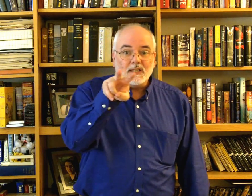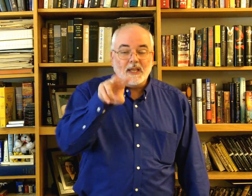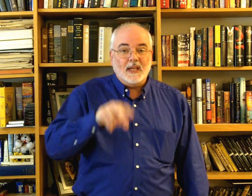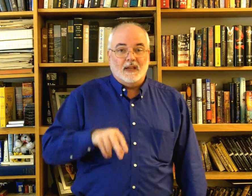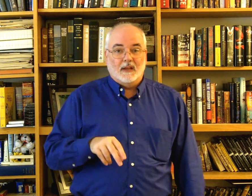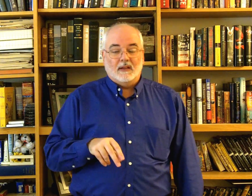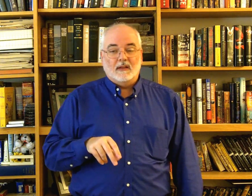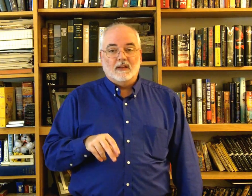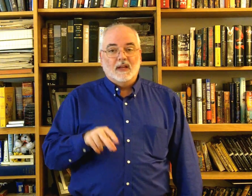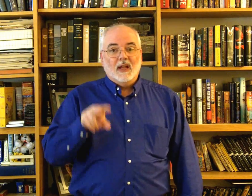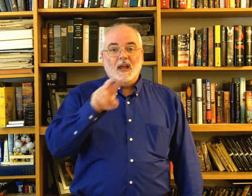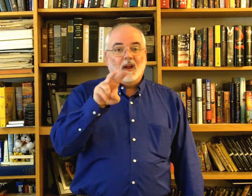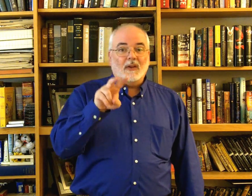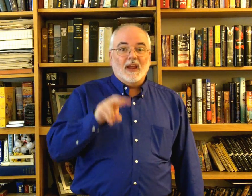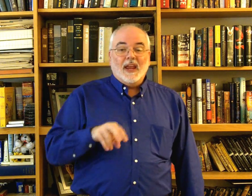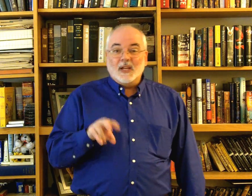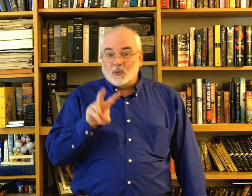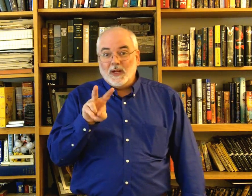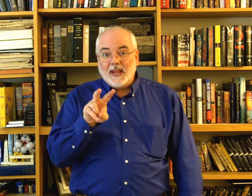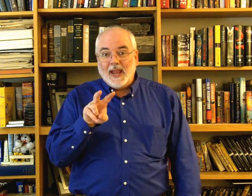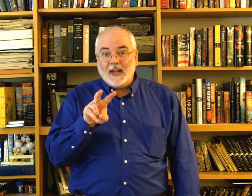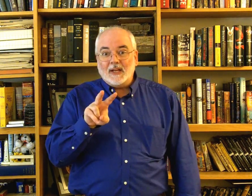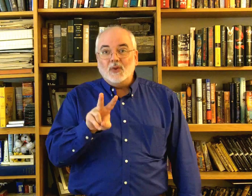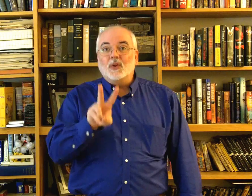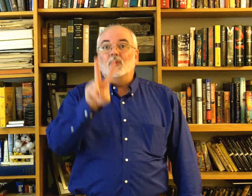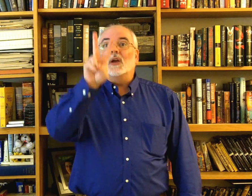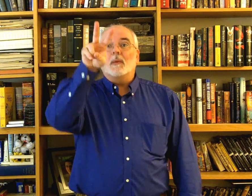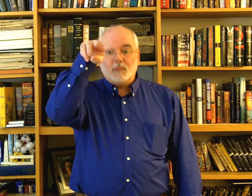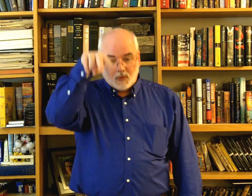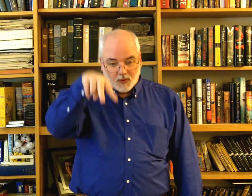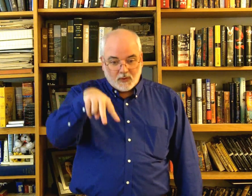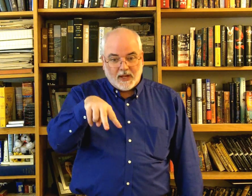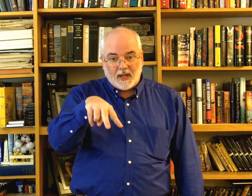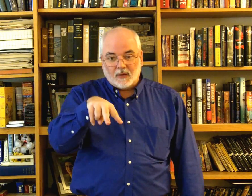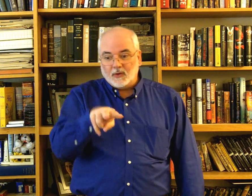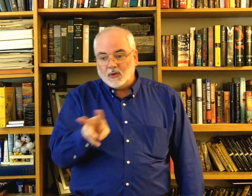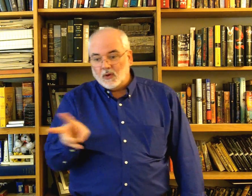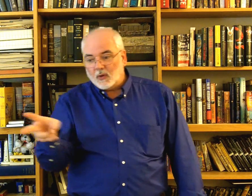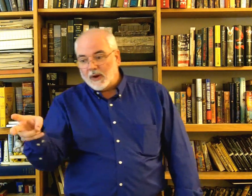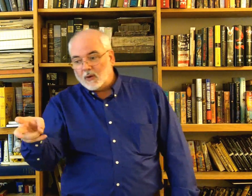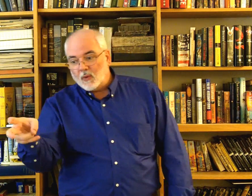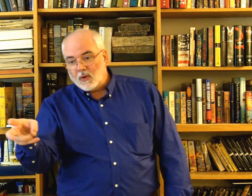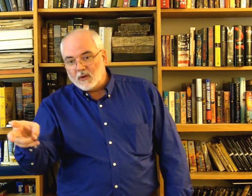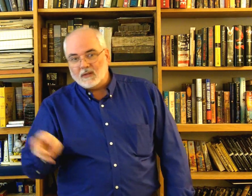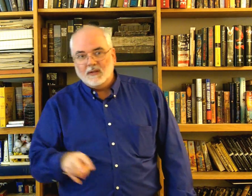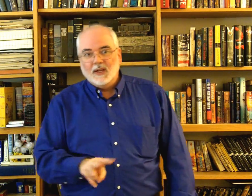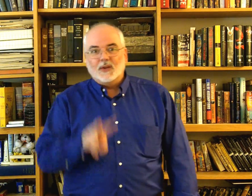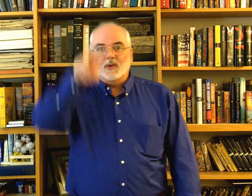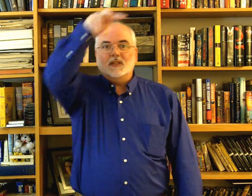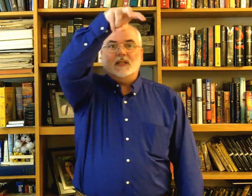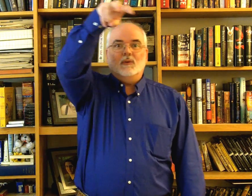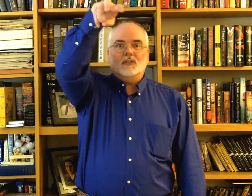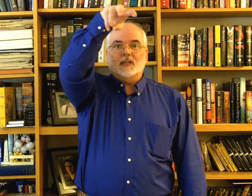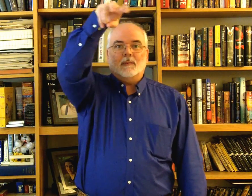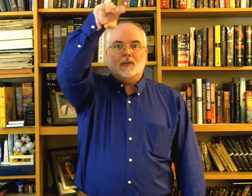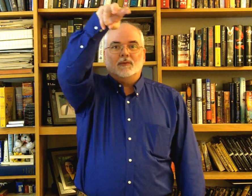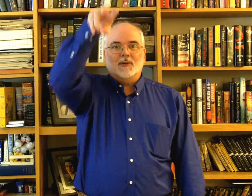see. Okay, it's really handy. You can look up, you can look down, you can look around corners. You can see what's on top of the